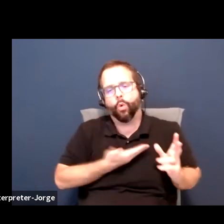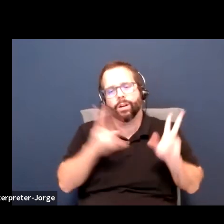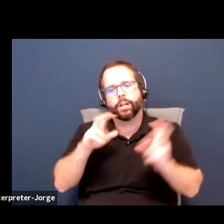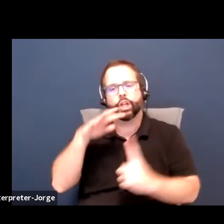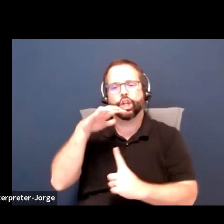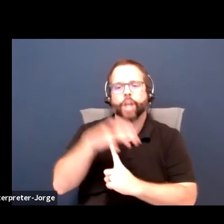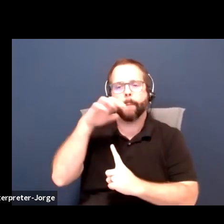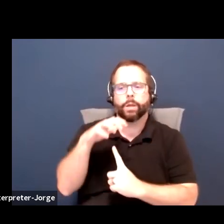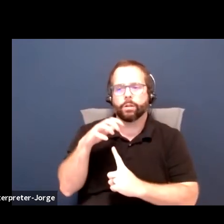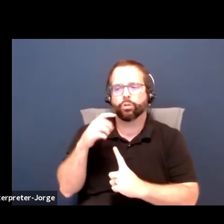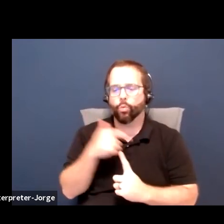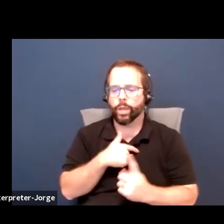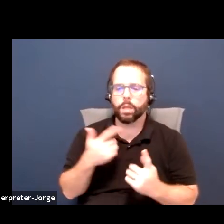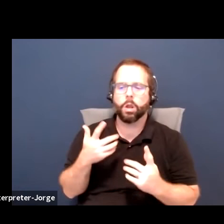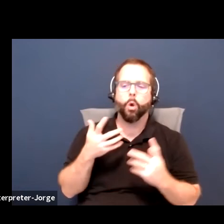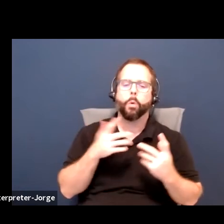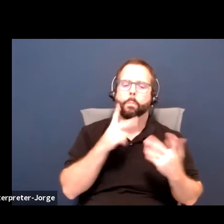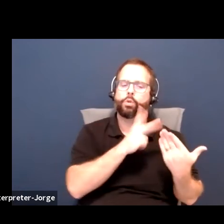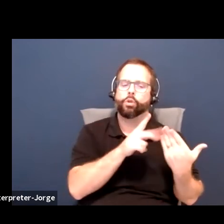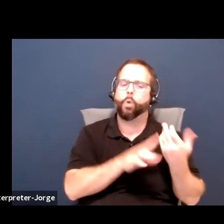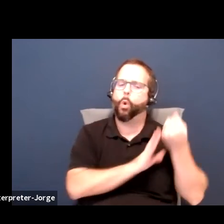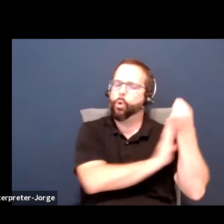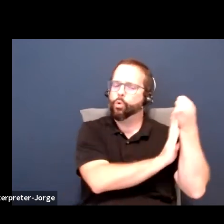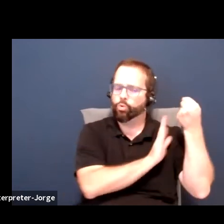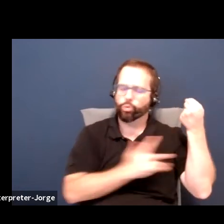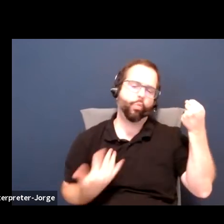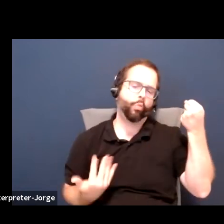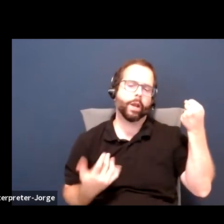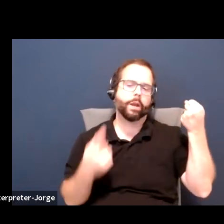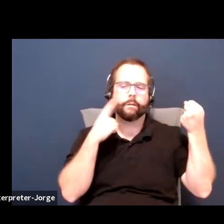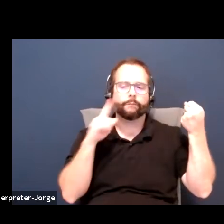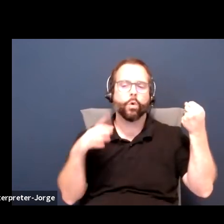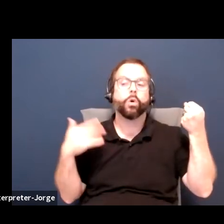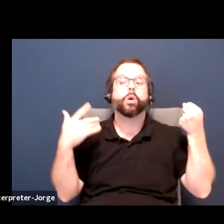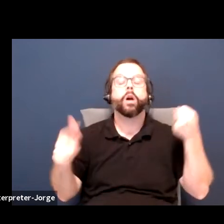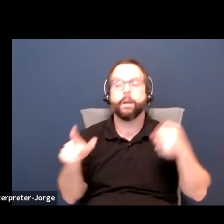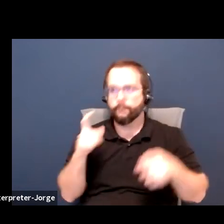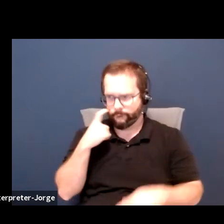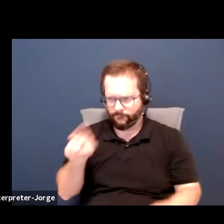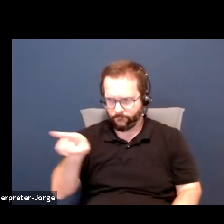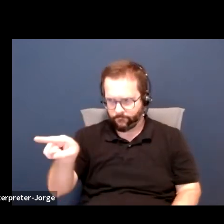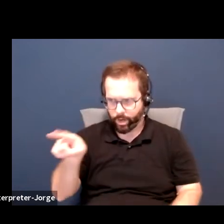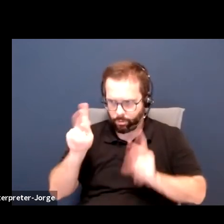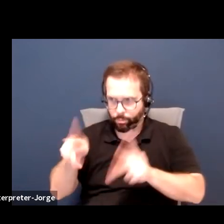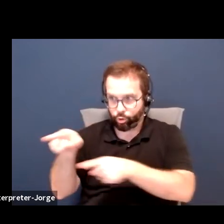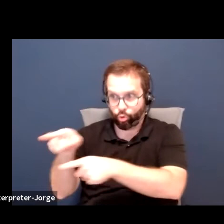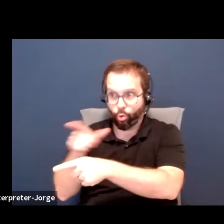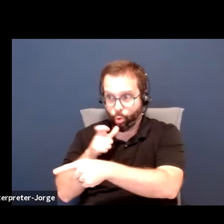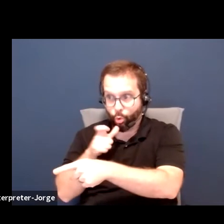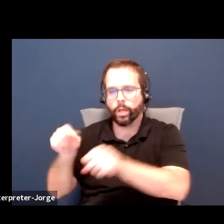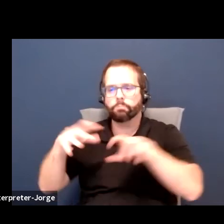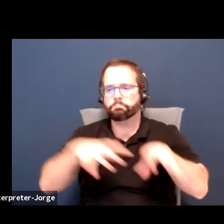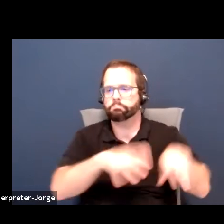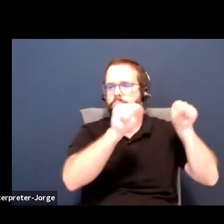we'll wait till we have that champion who's taking this on, this program, to make sure it goes forward.